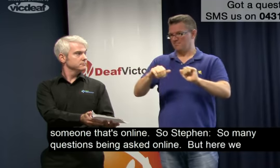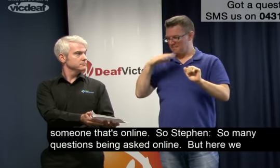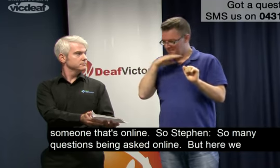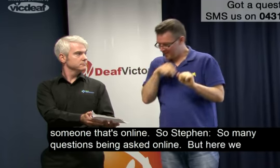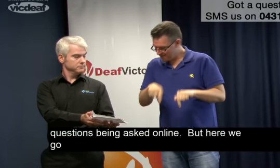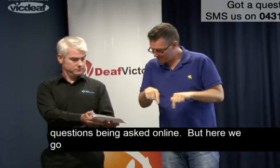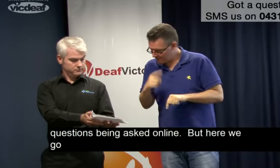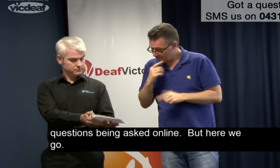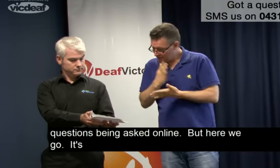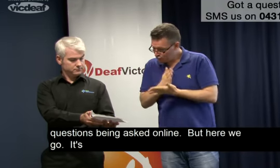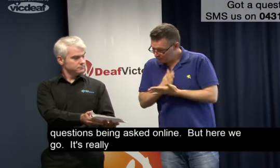Janelle Whalen, who's here in Melbourne.